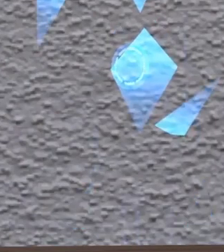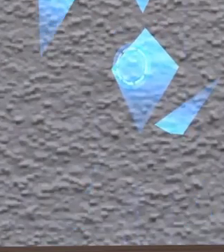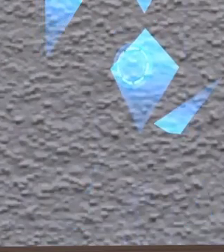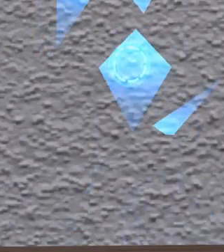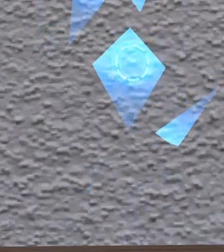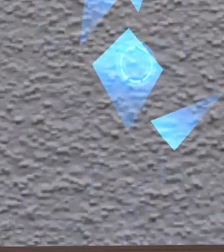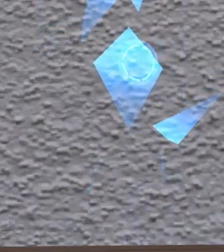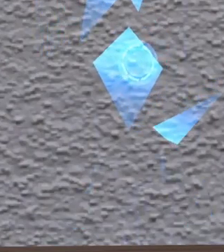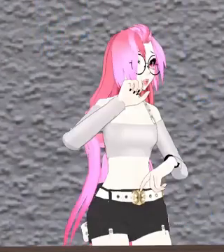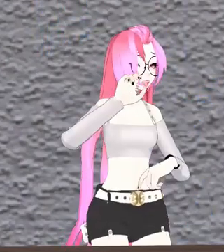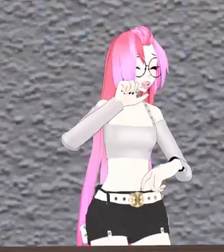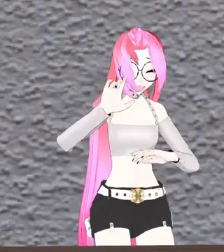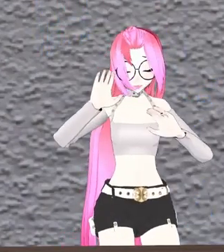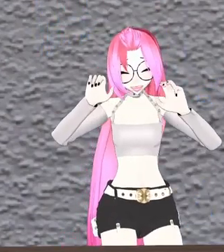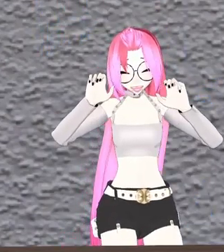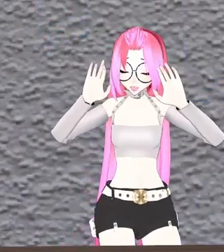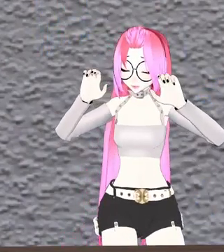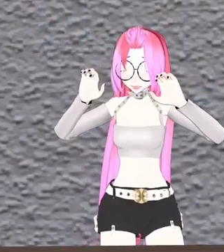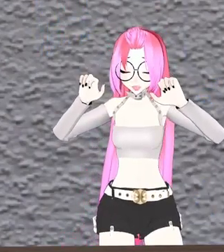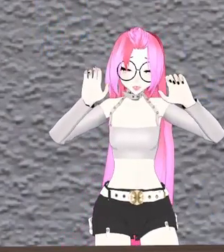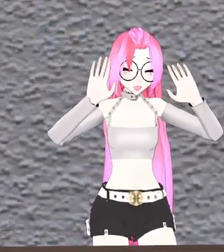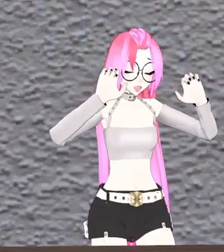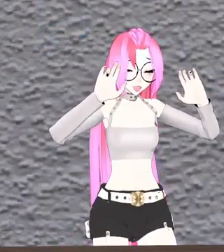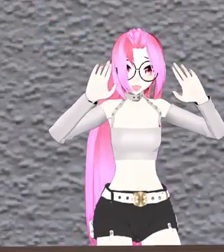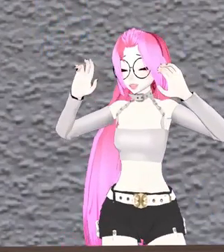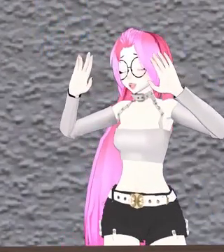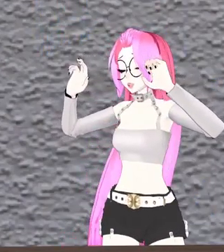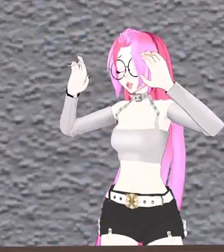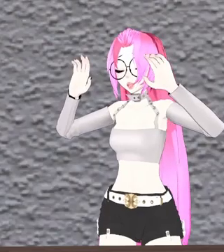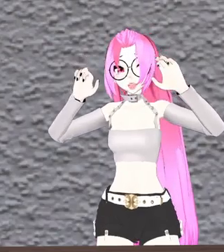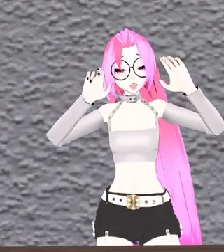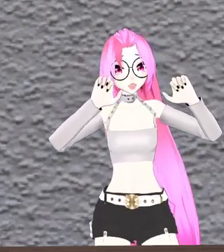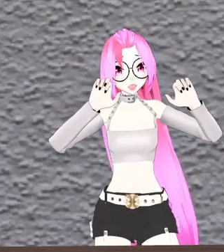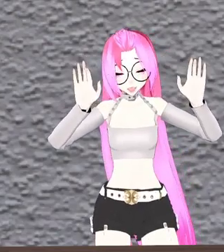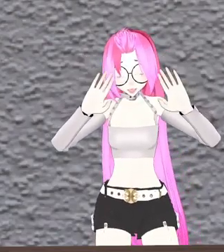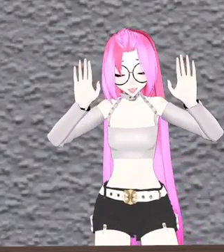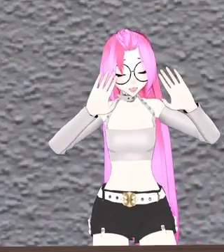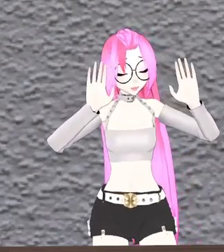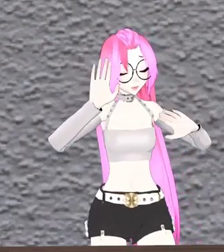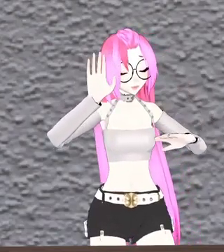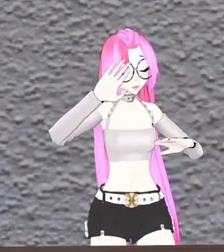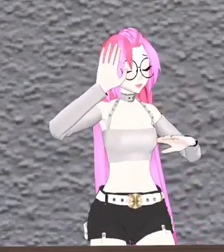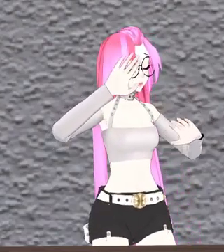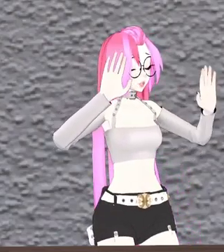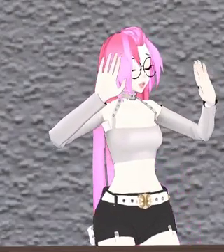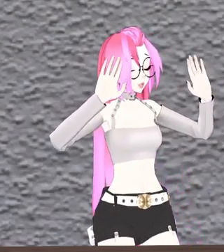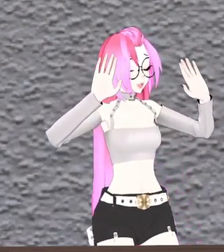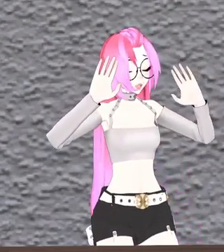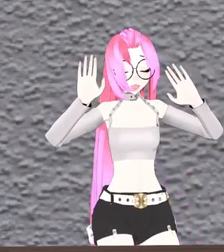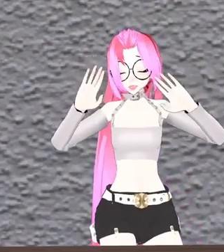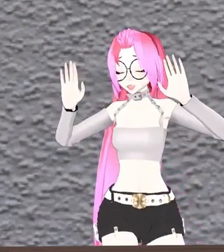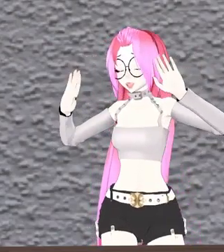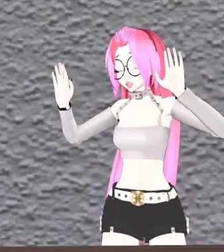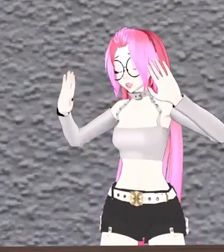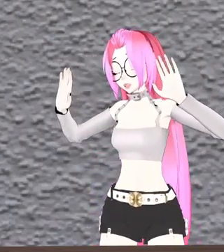Bye-bye! Bye-bye! Two hands. Maybe a lot of people. Bye-bye! Or you could just wave. Bye-bye! In the context of